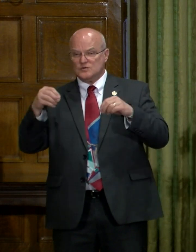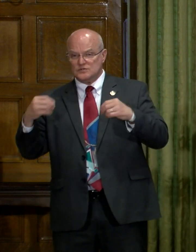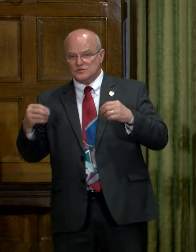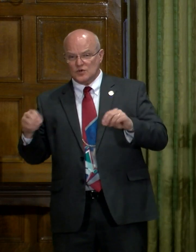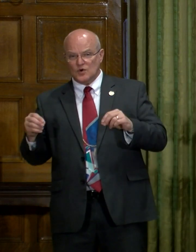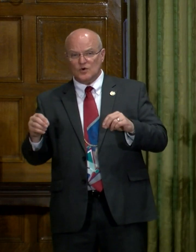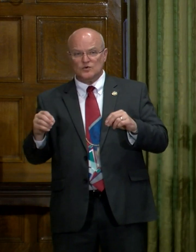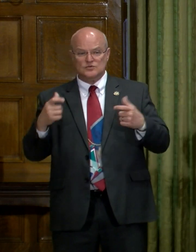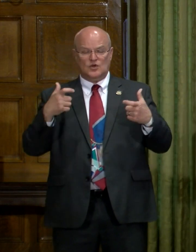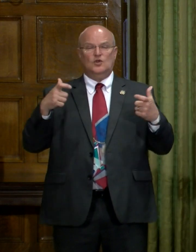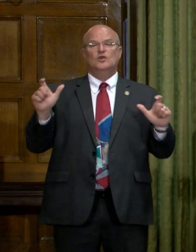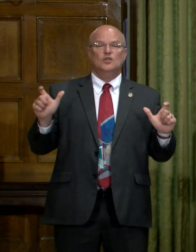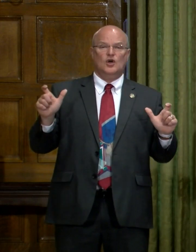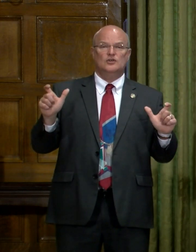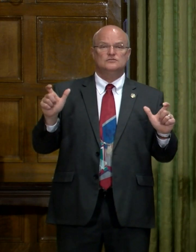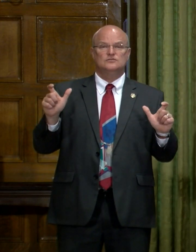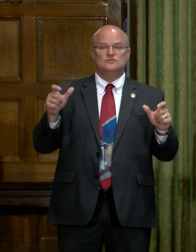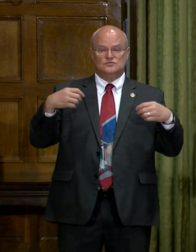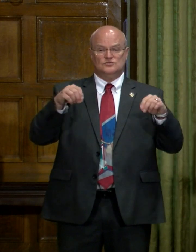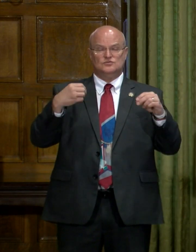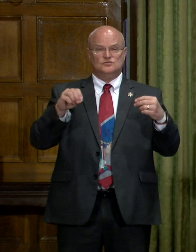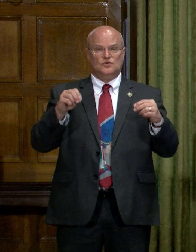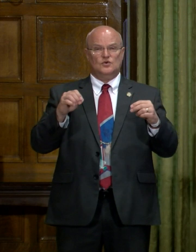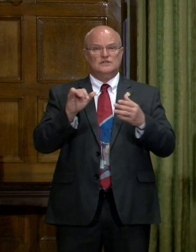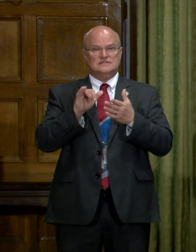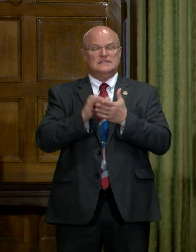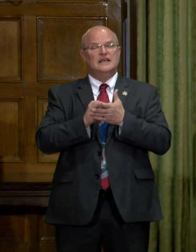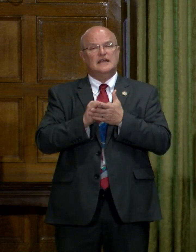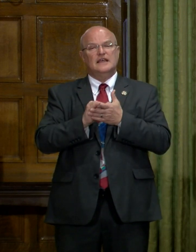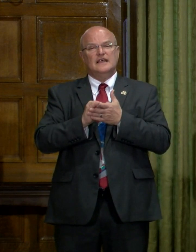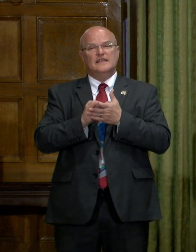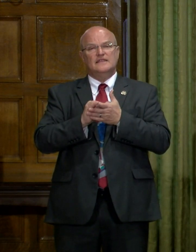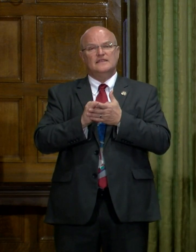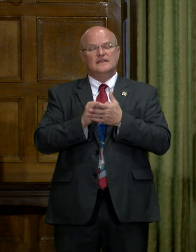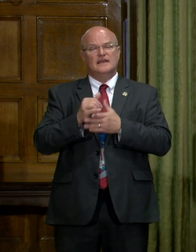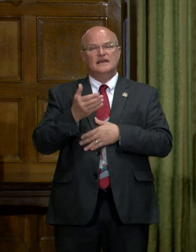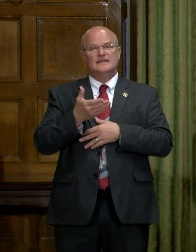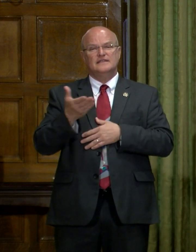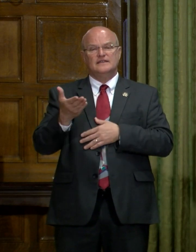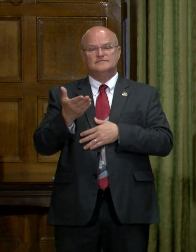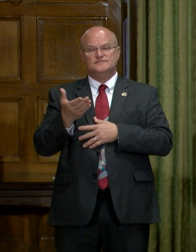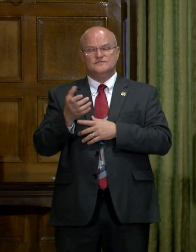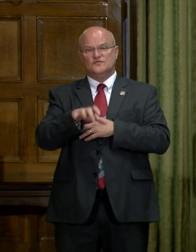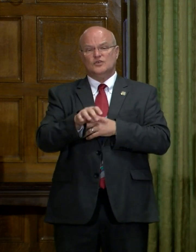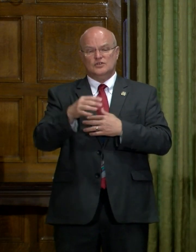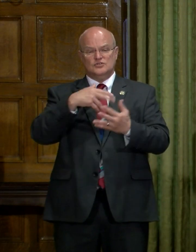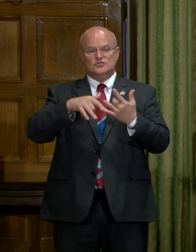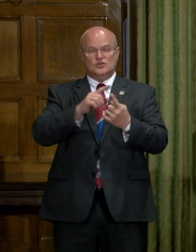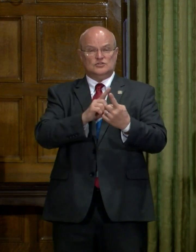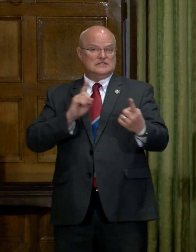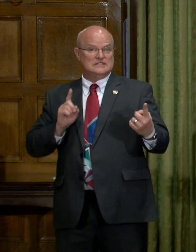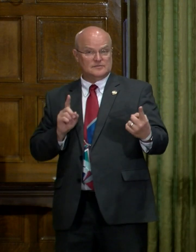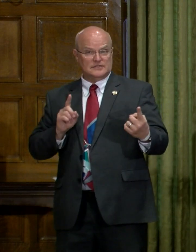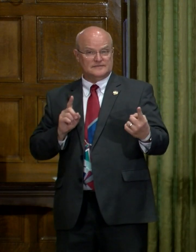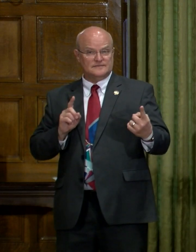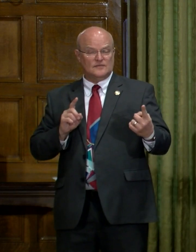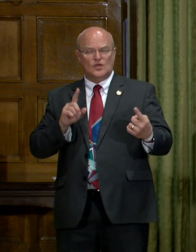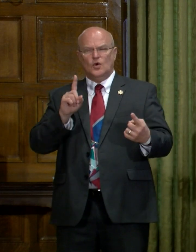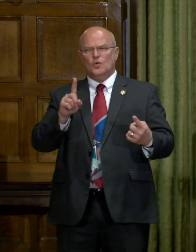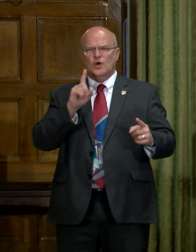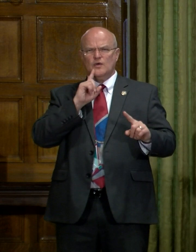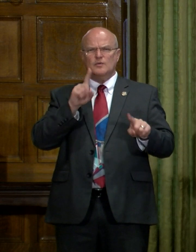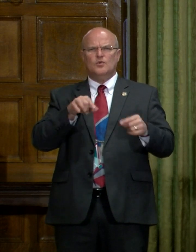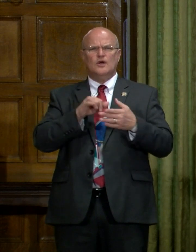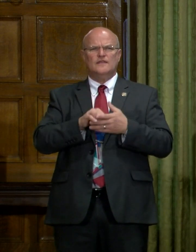stores or larger stores, that they're enforcing social discipline. One